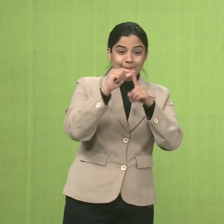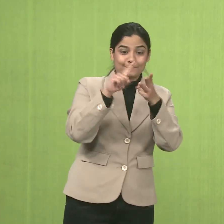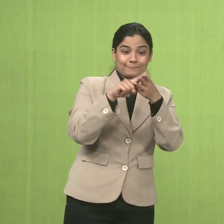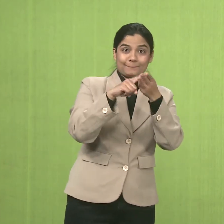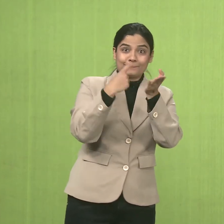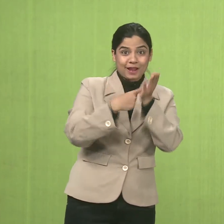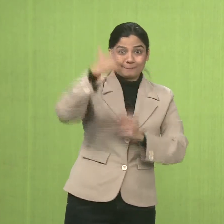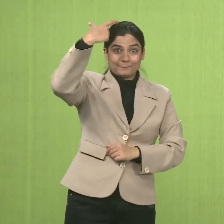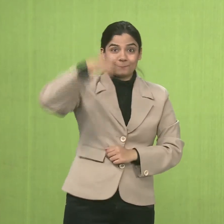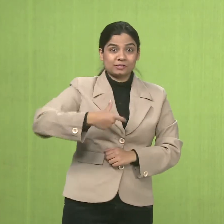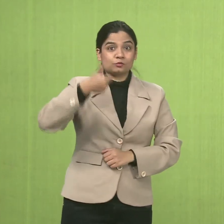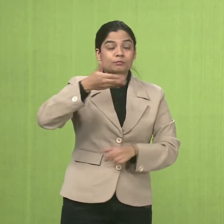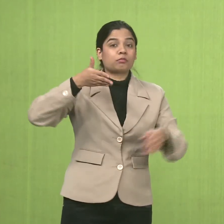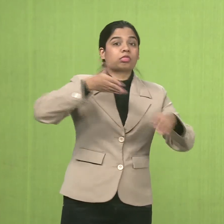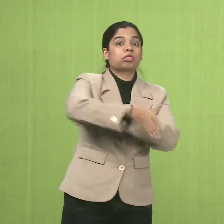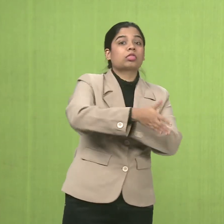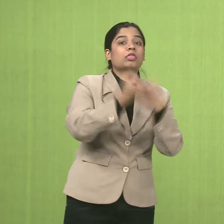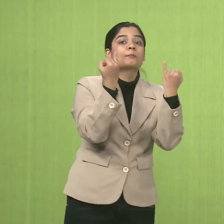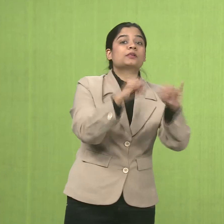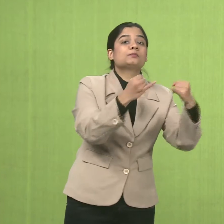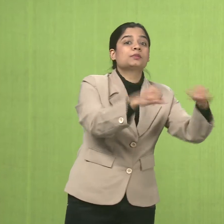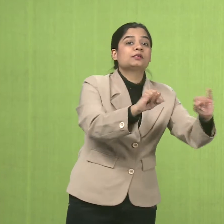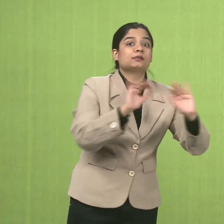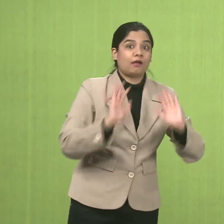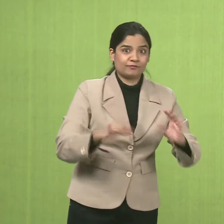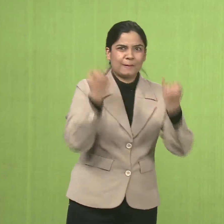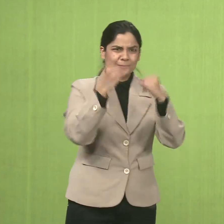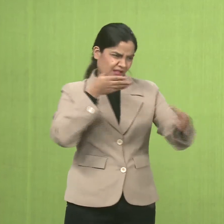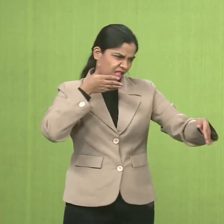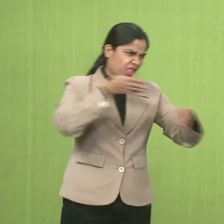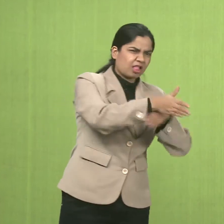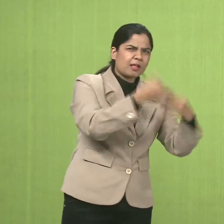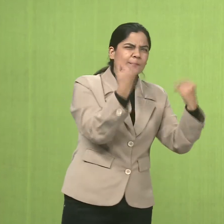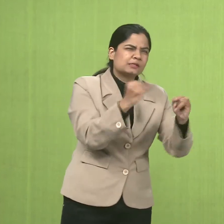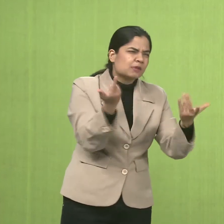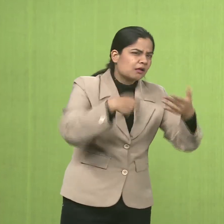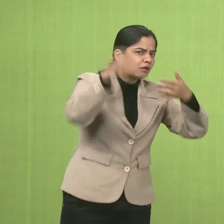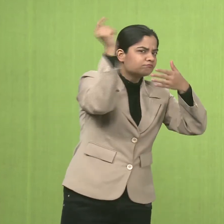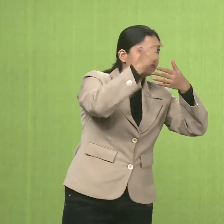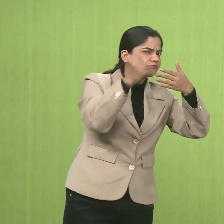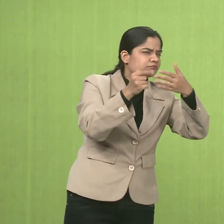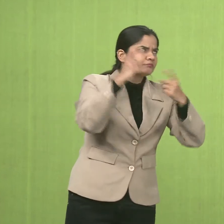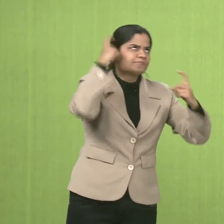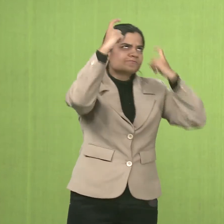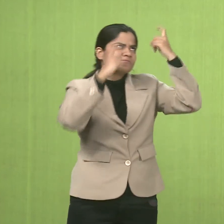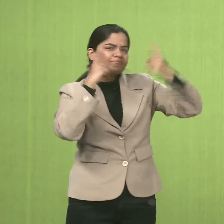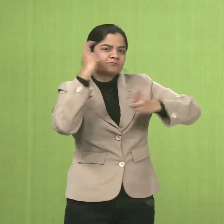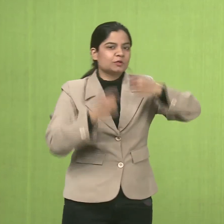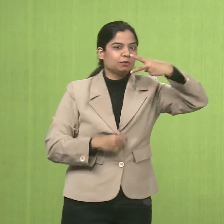Second is peer pressure, harmful peer pressure, something that has gone wrong. So, you have to give 2